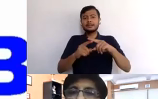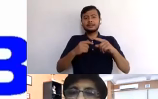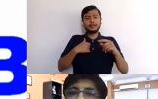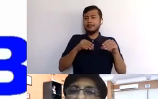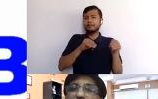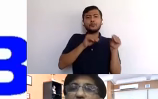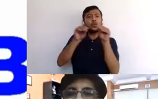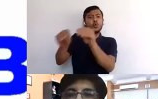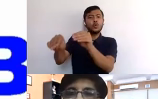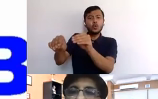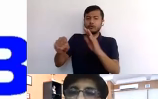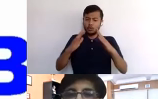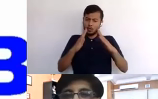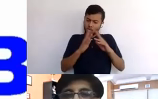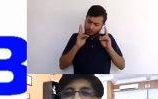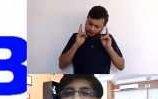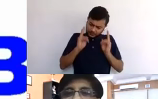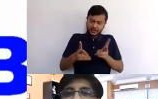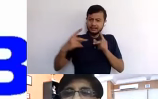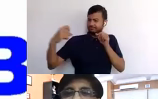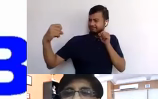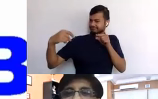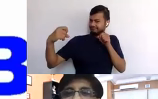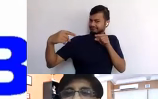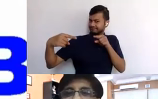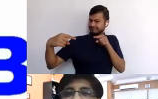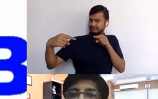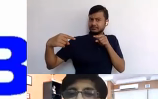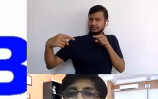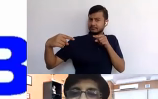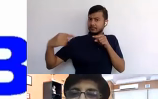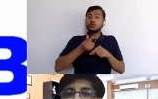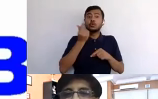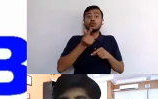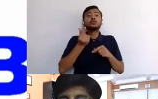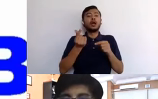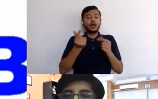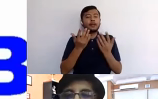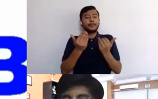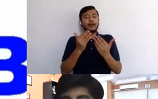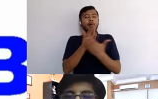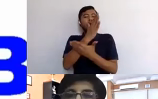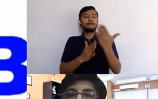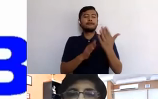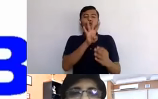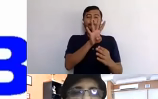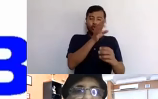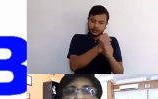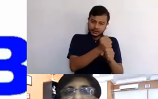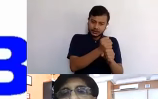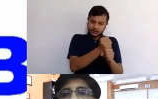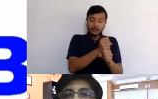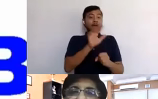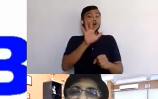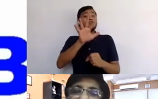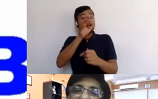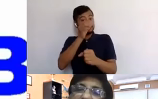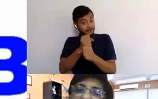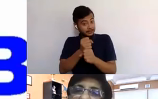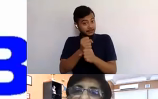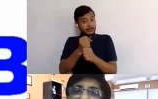And be done with a combination of 4G, 5G and the Wi-Fi hotspots. So this is the